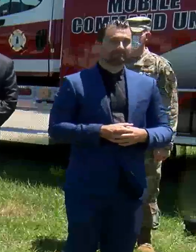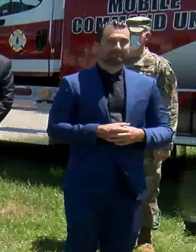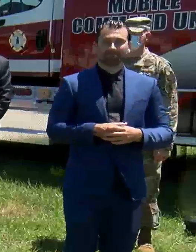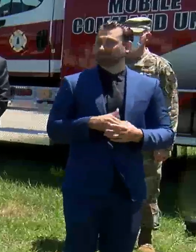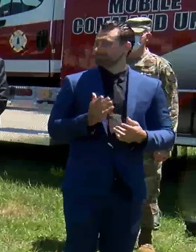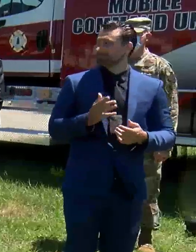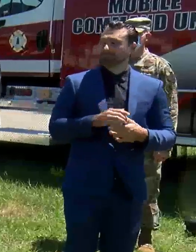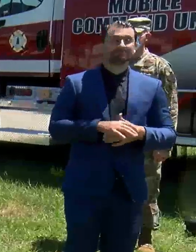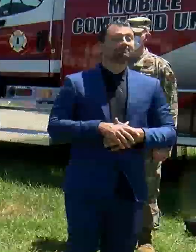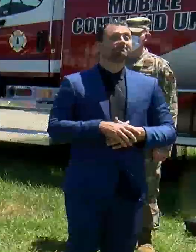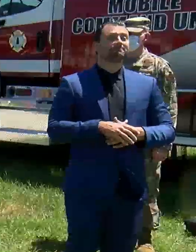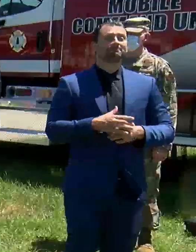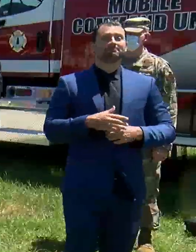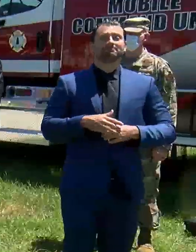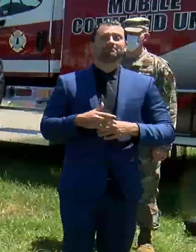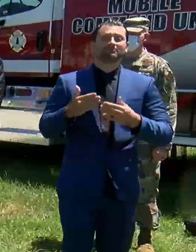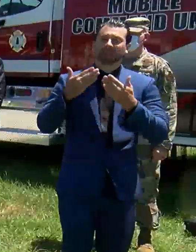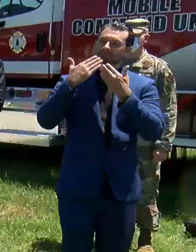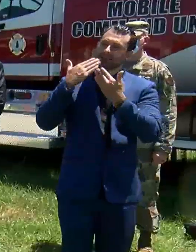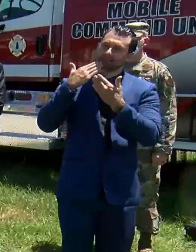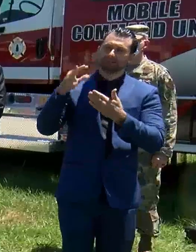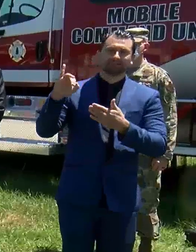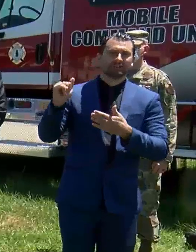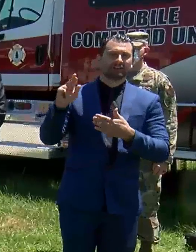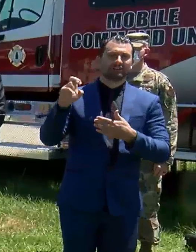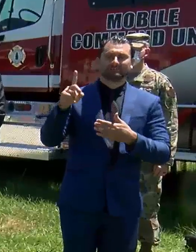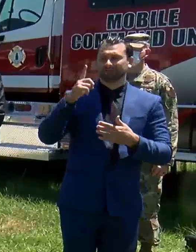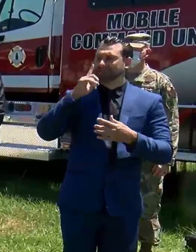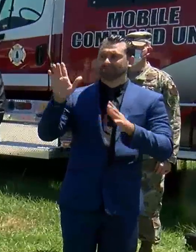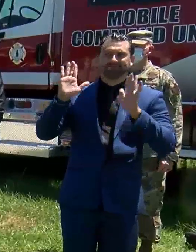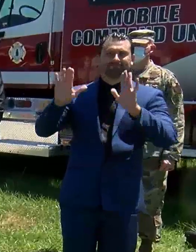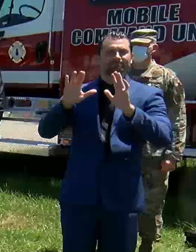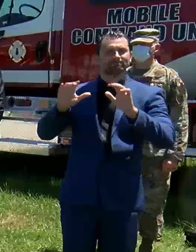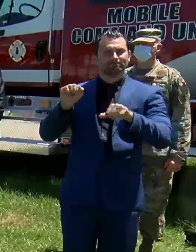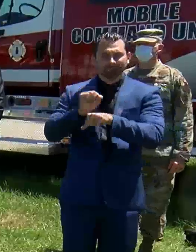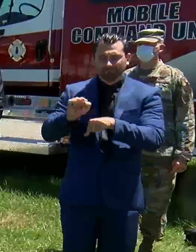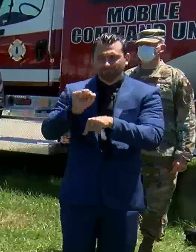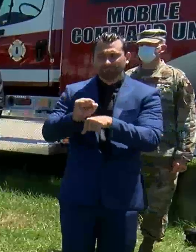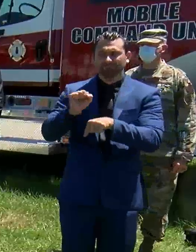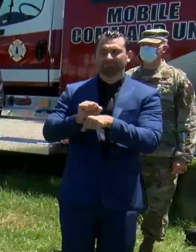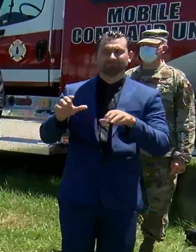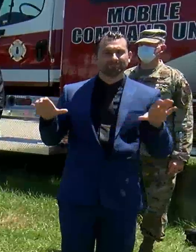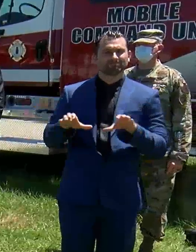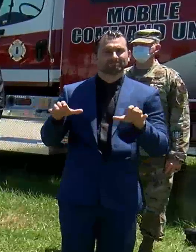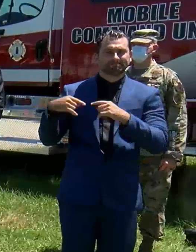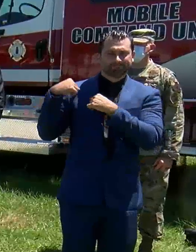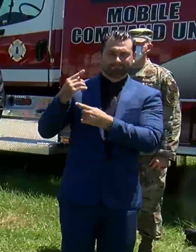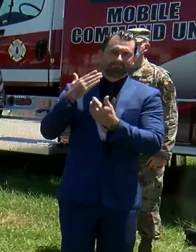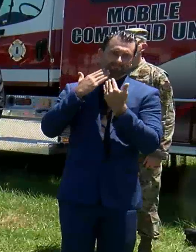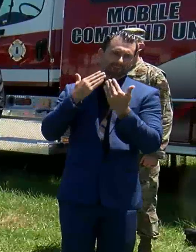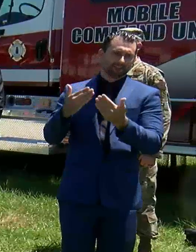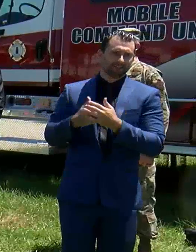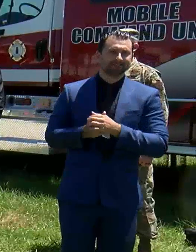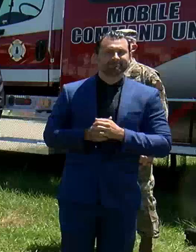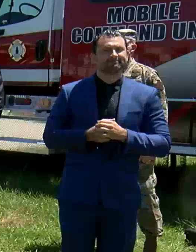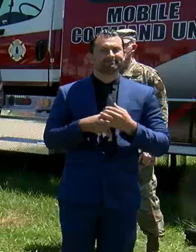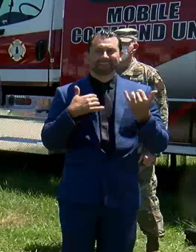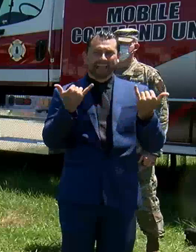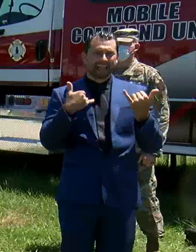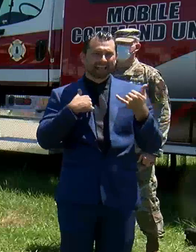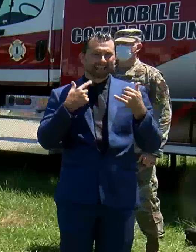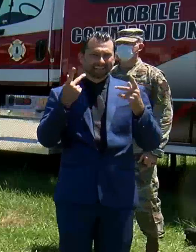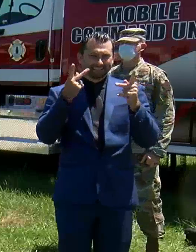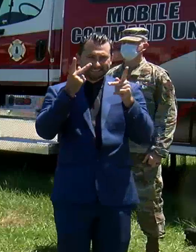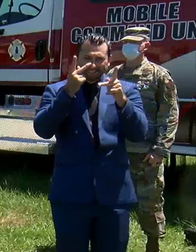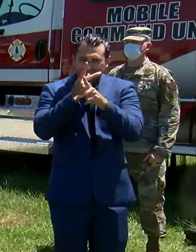Well, thanks, Jared. You've done a really good job. It's very difficult. This logistics is difficult under any circumstances, but the amount